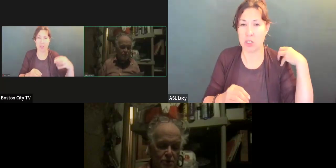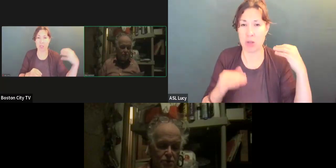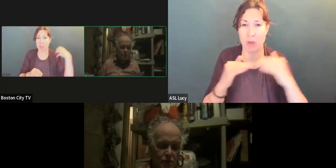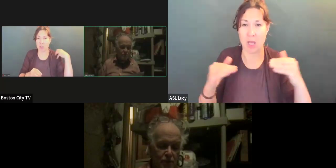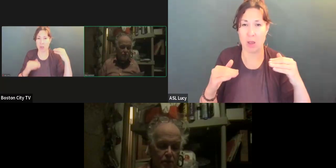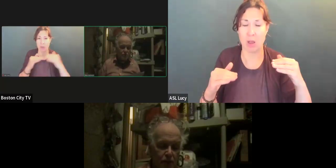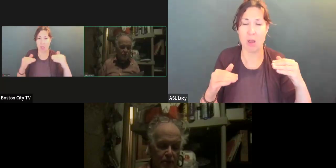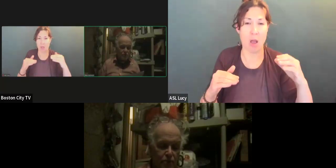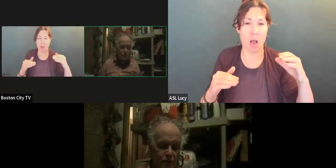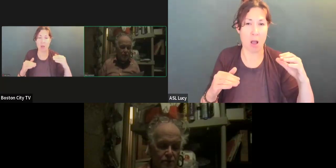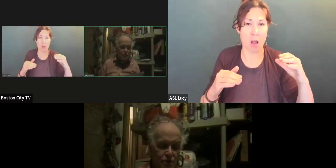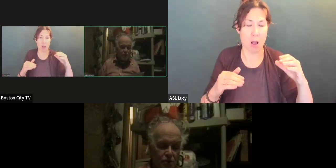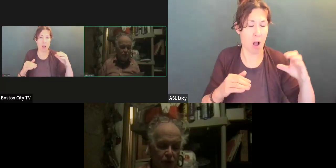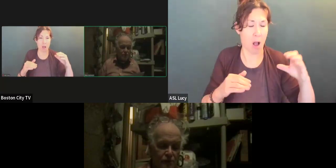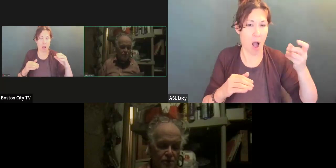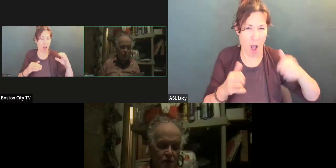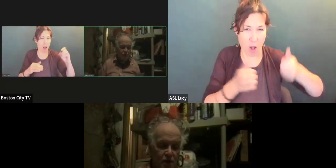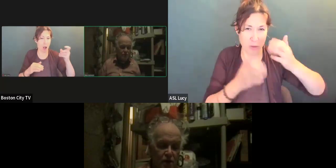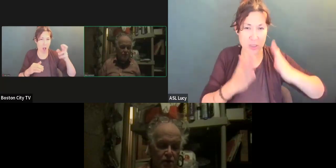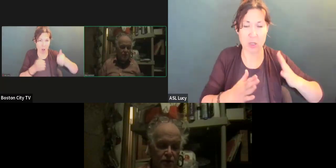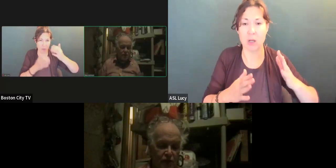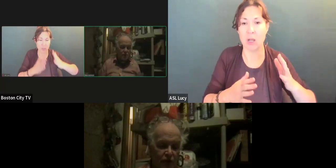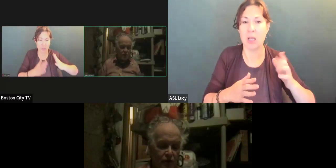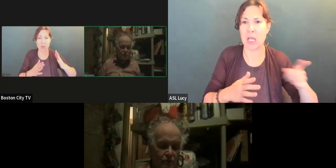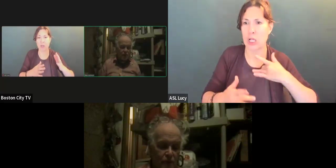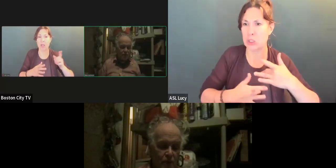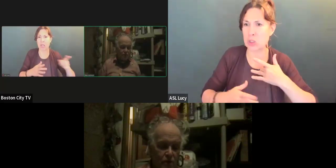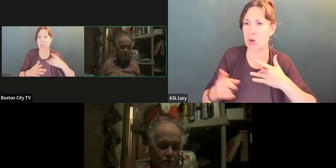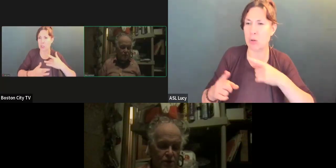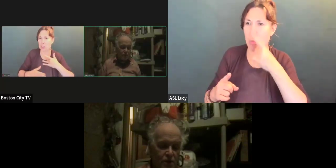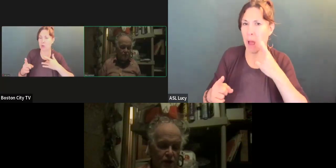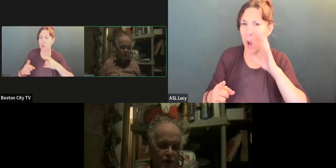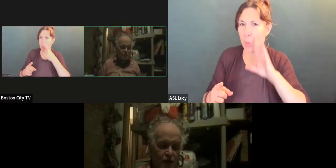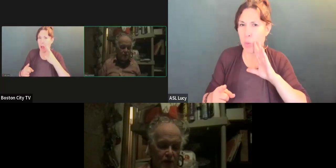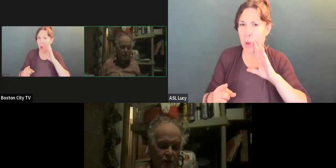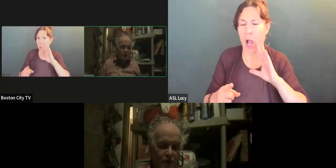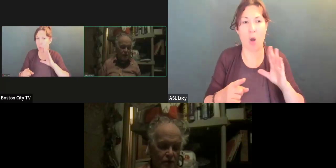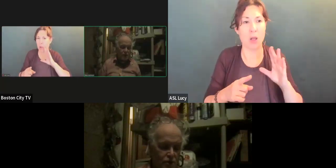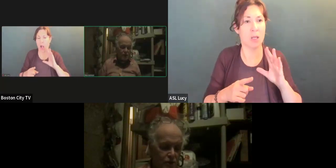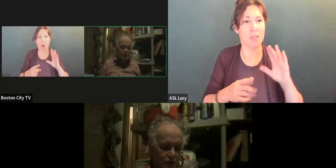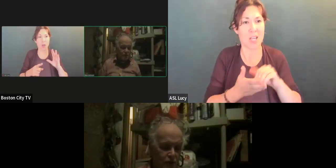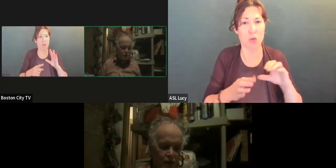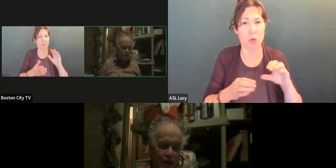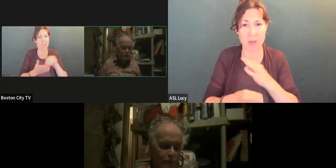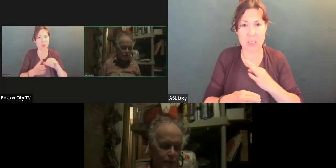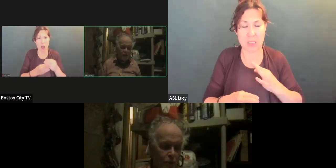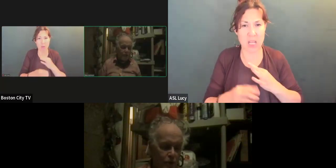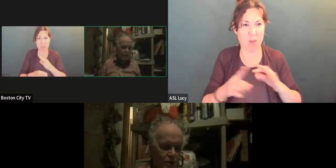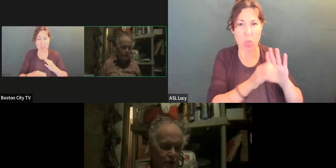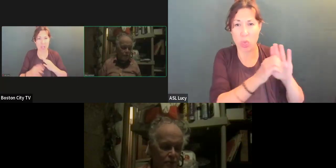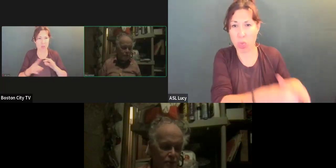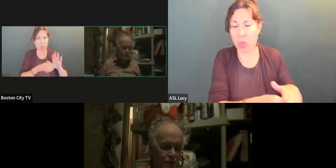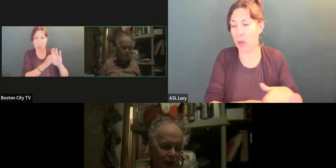about the mistreatment of Black and brown central office. She fired him. You see nothing, hear nothing, and do nothing. I have many